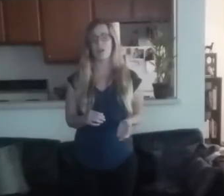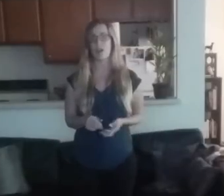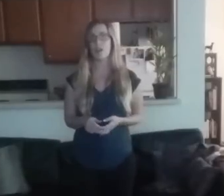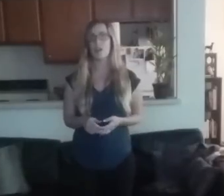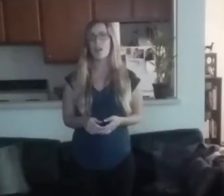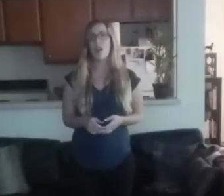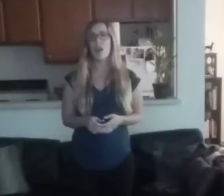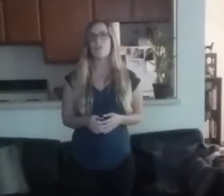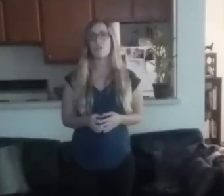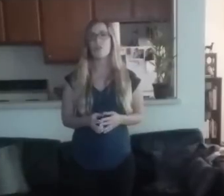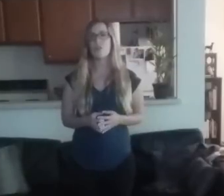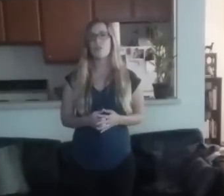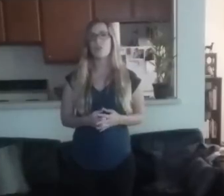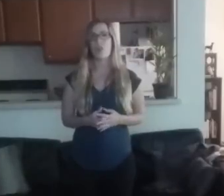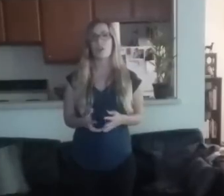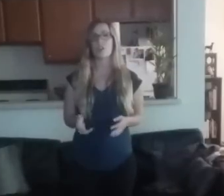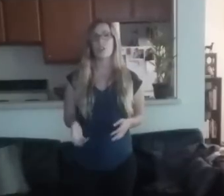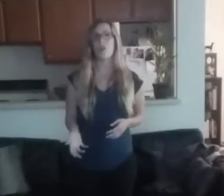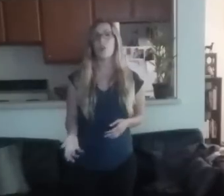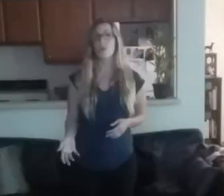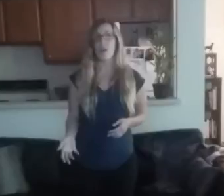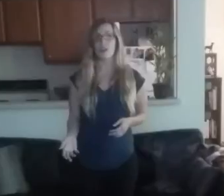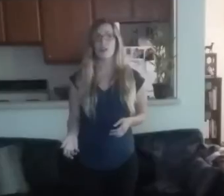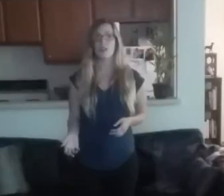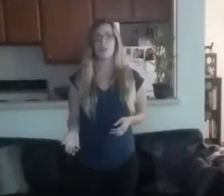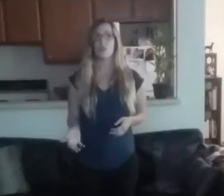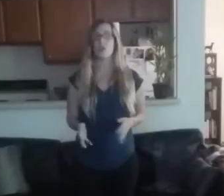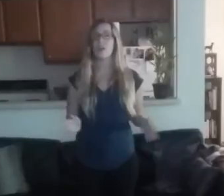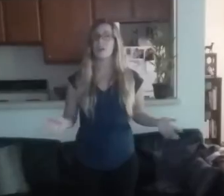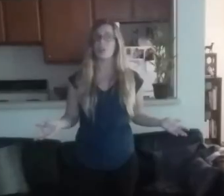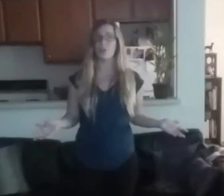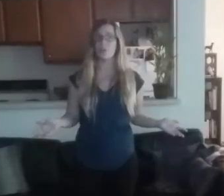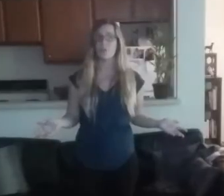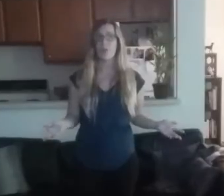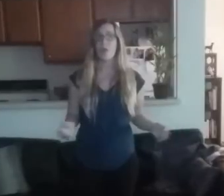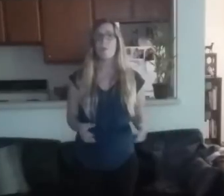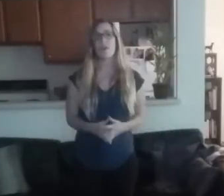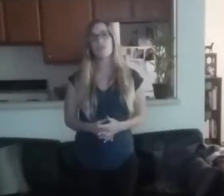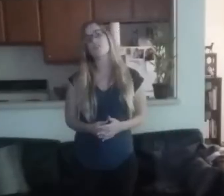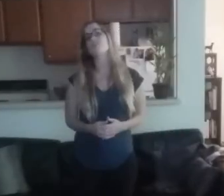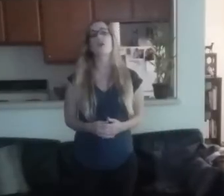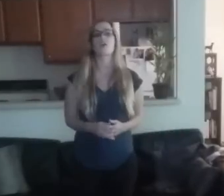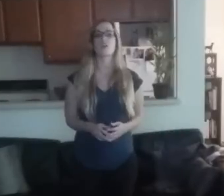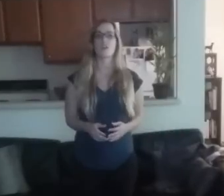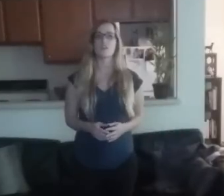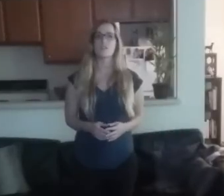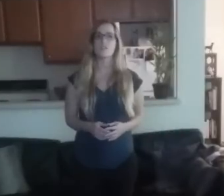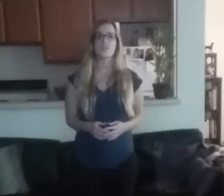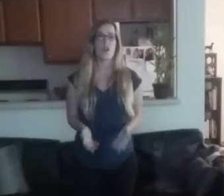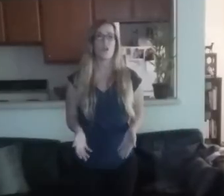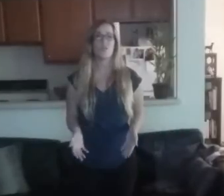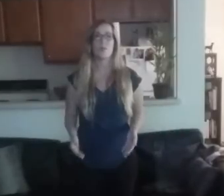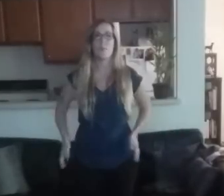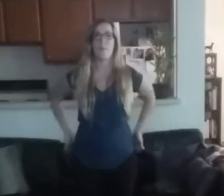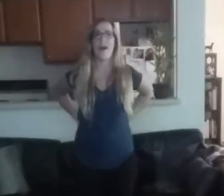neck. If you crack your own neck, you are not alone. Many of us crack our knuckles, toes,